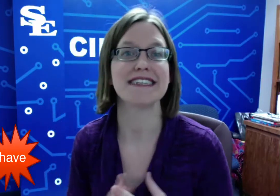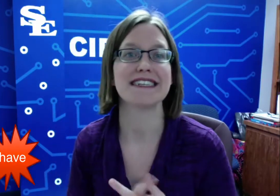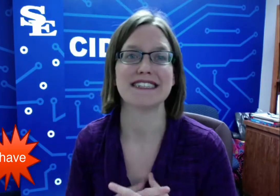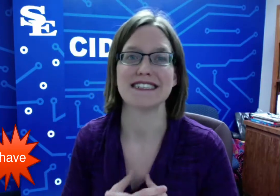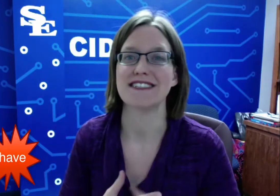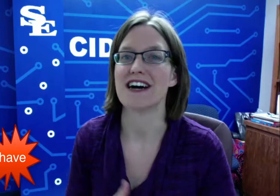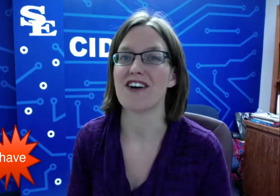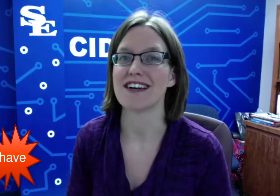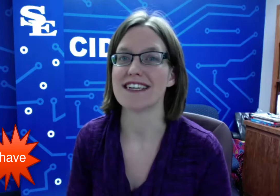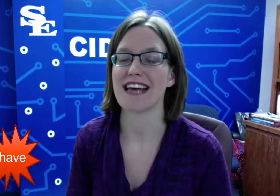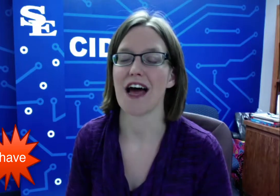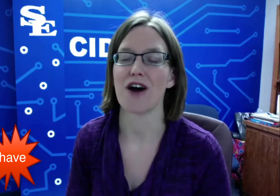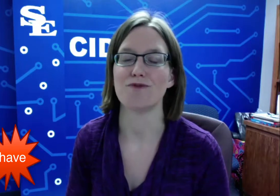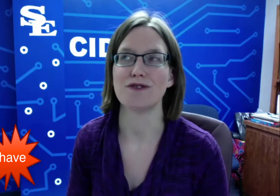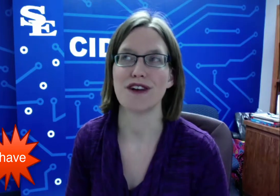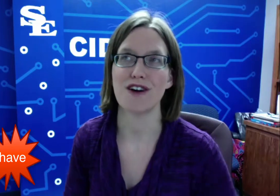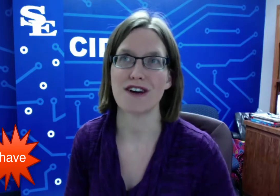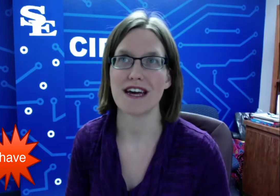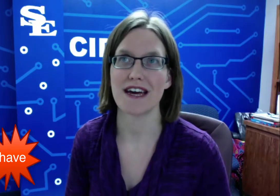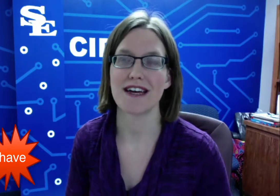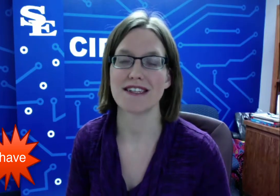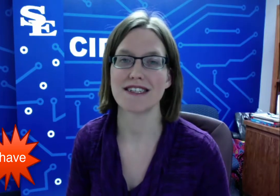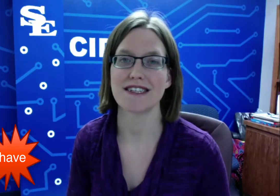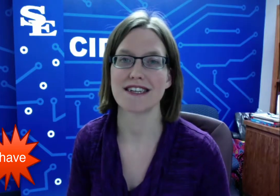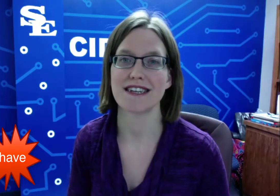Do you know it? I hope you know it.